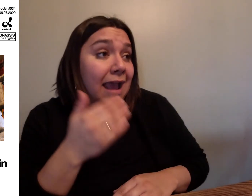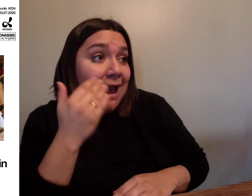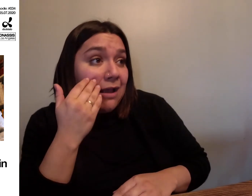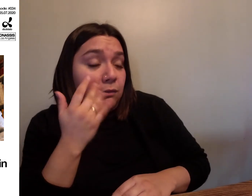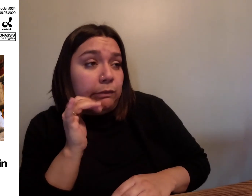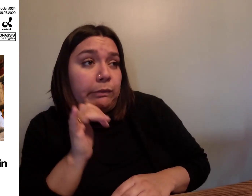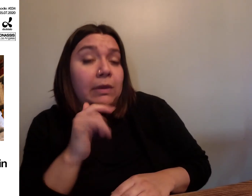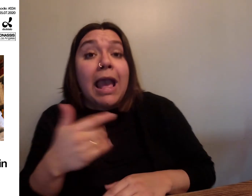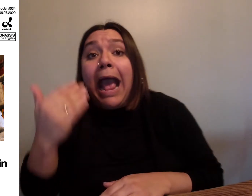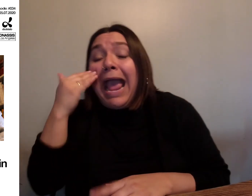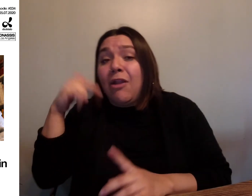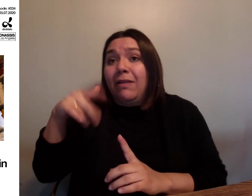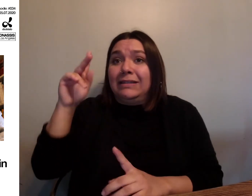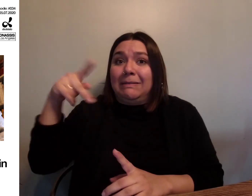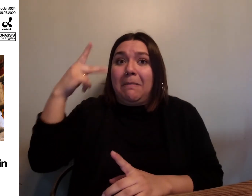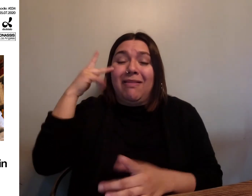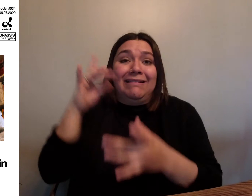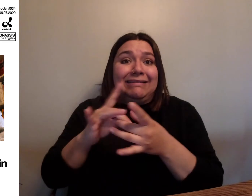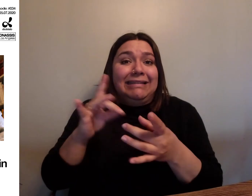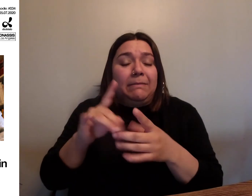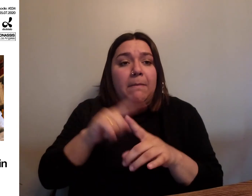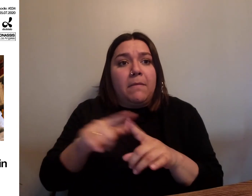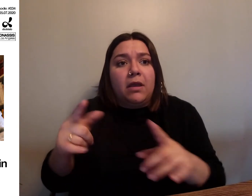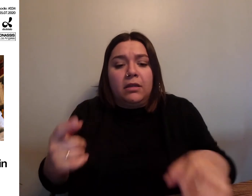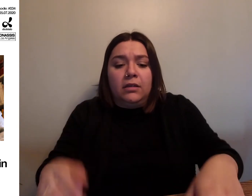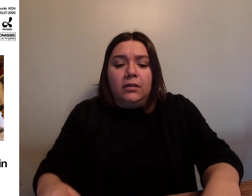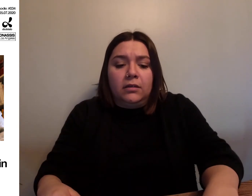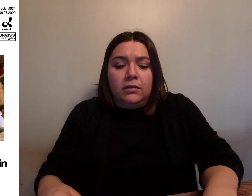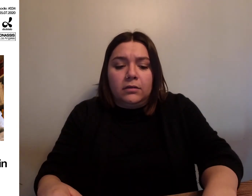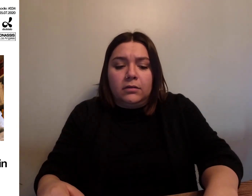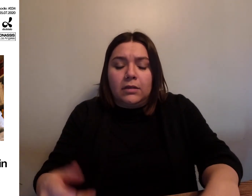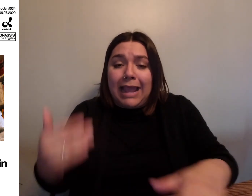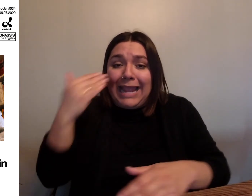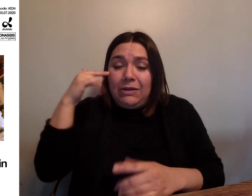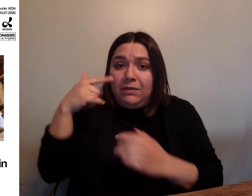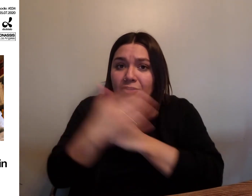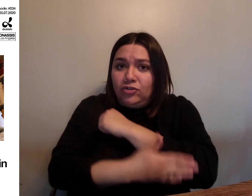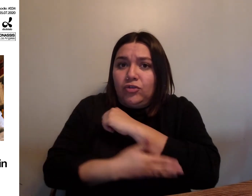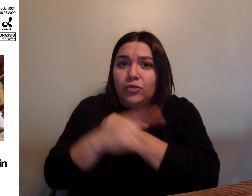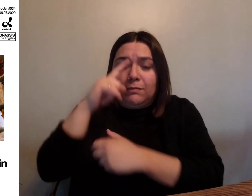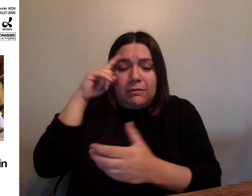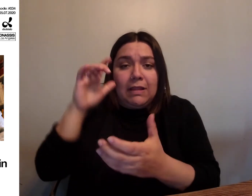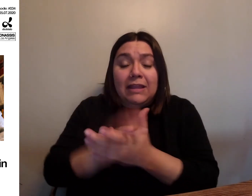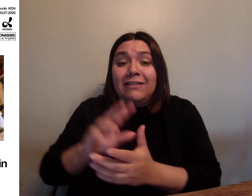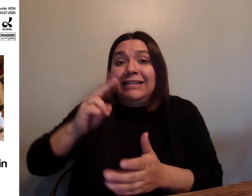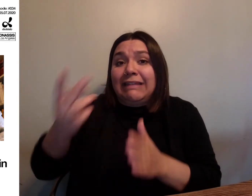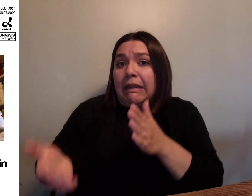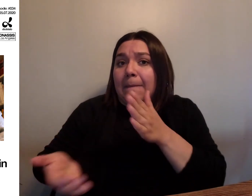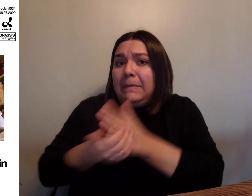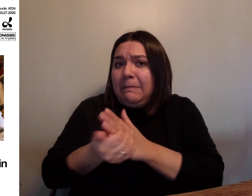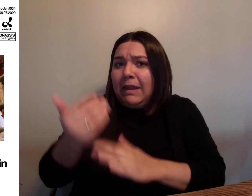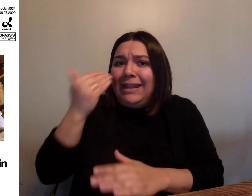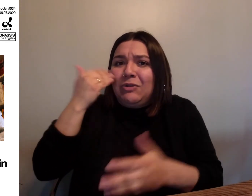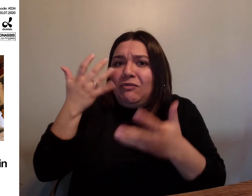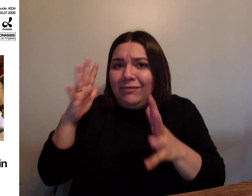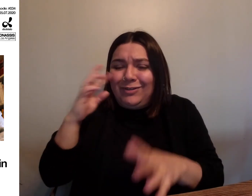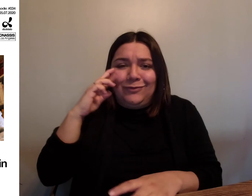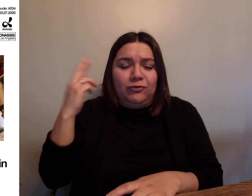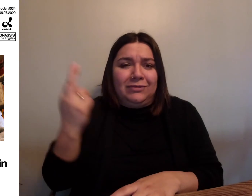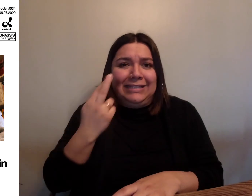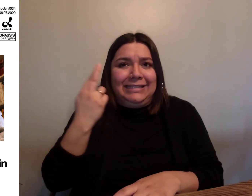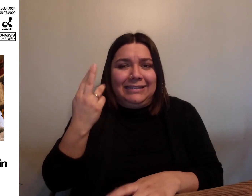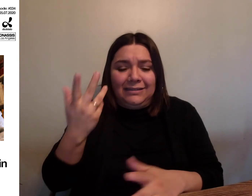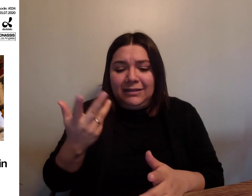I know this is a political statement, and I know this country believes in the Second Amendment for reasons